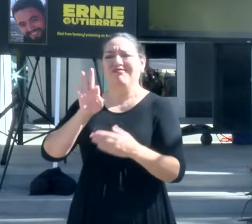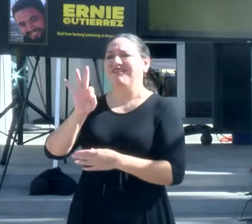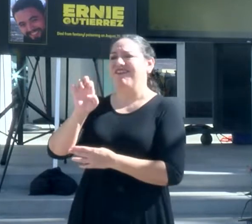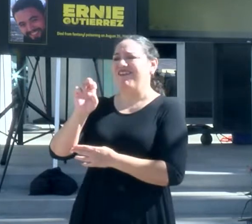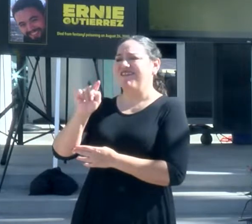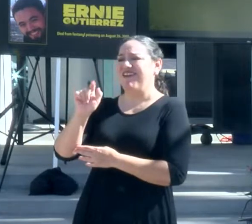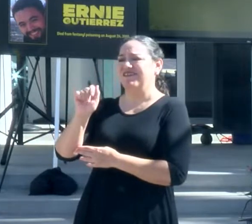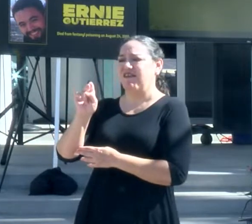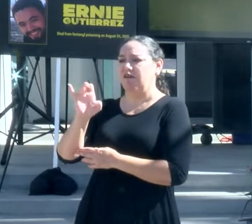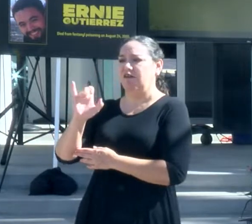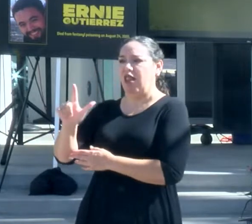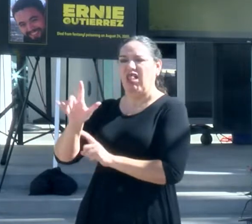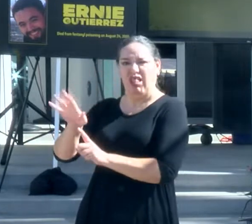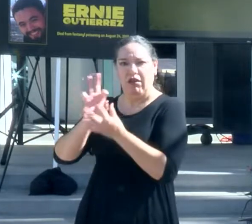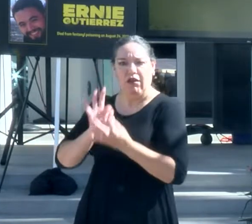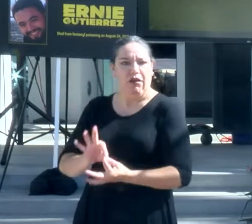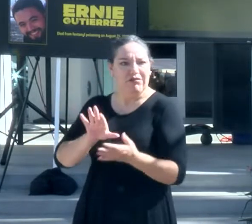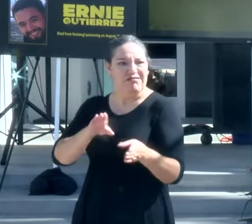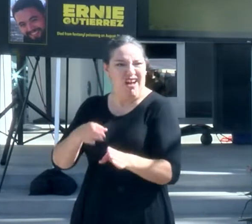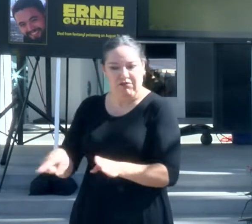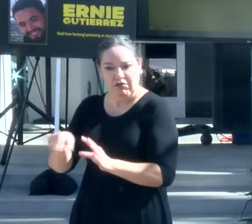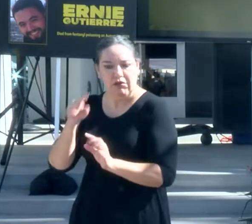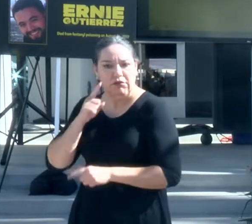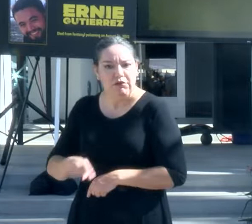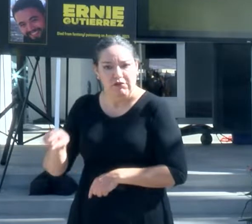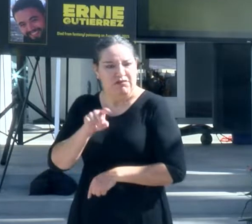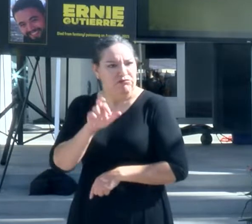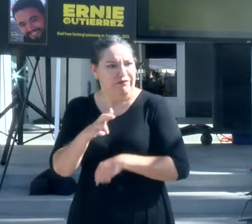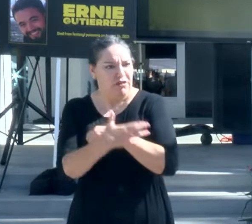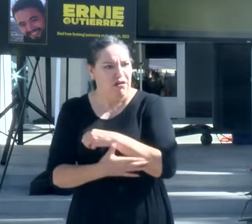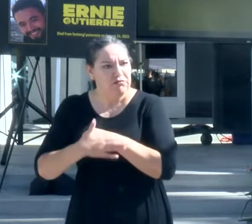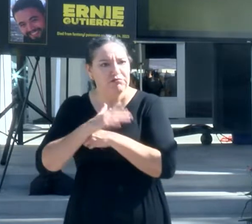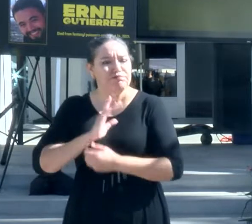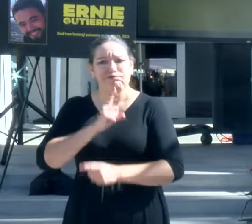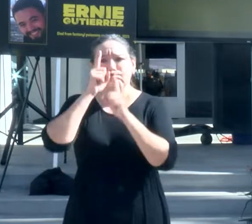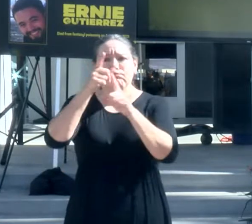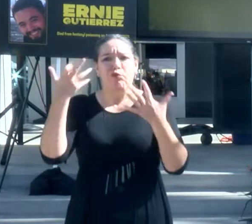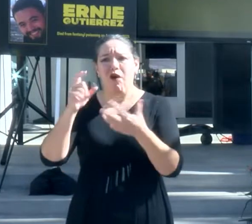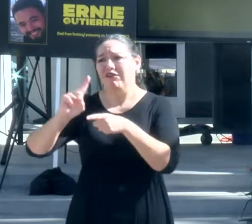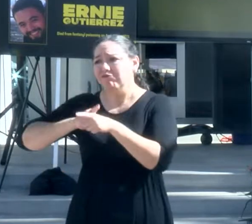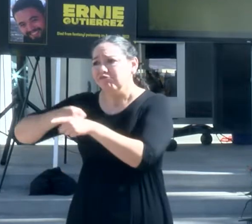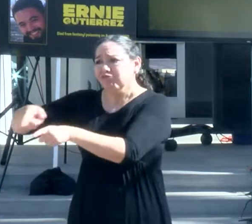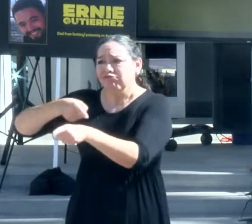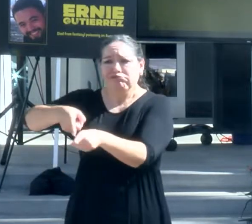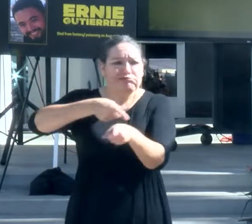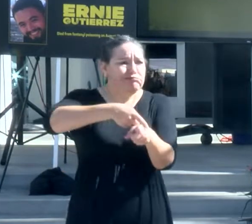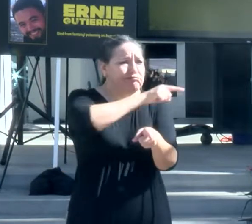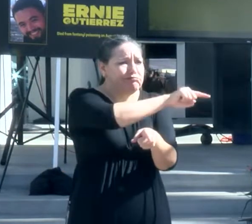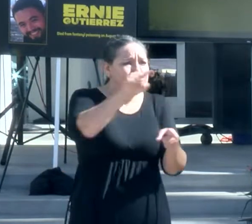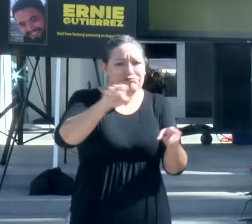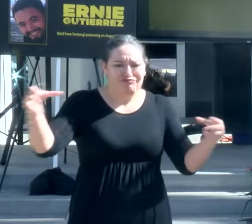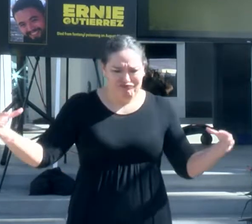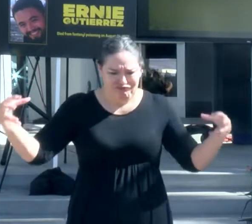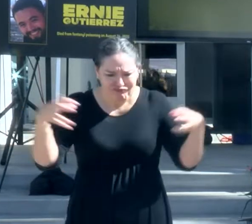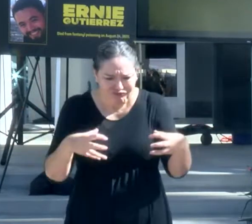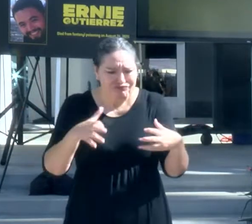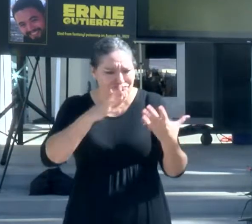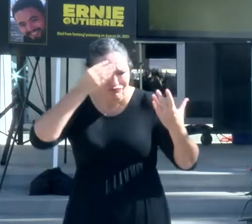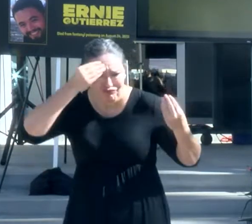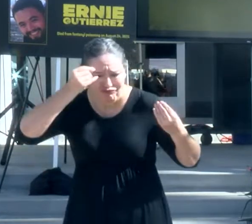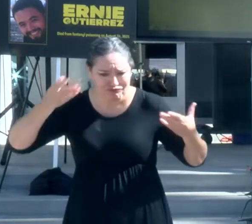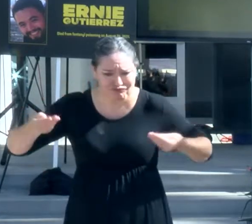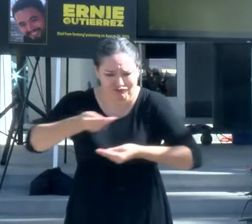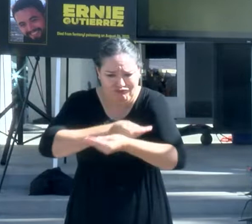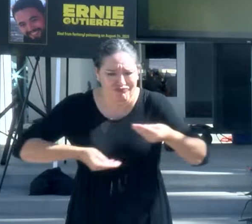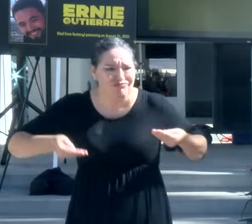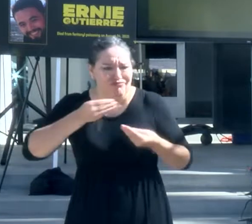Riverside County. Our goal is to bring all the different disciplines together to share information, the data and resources